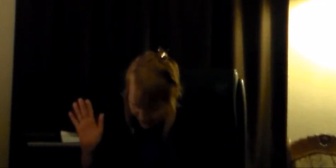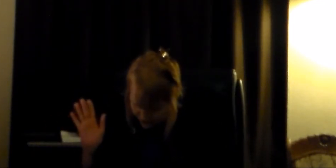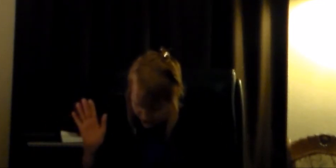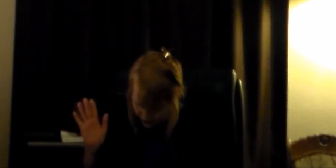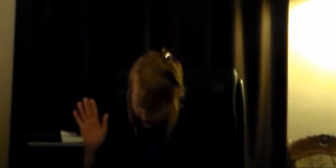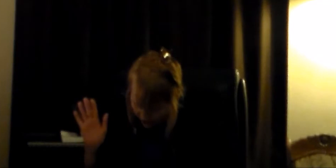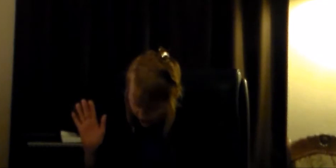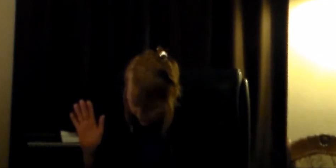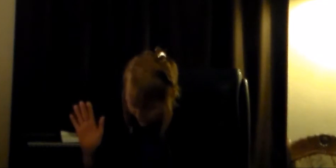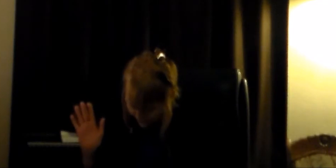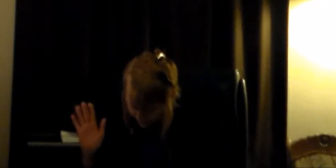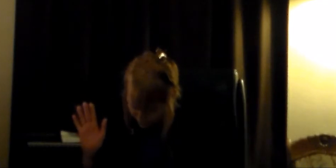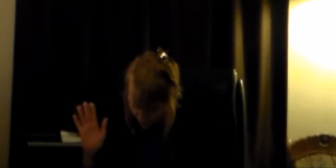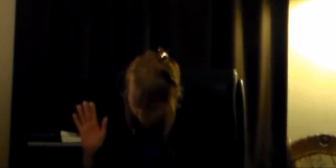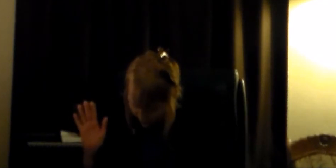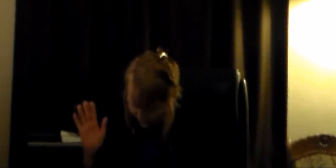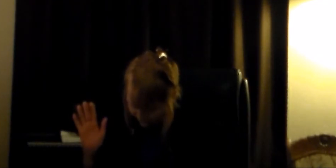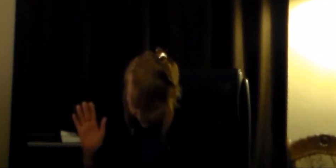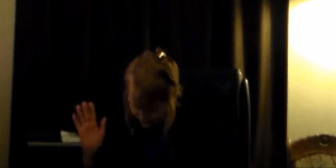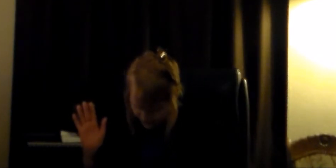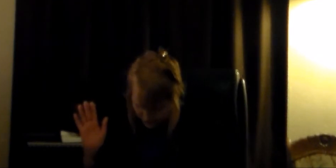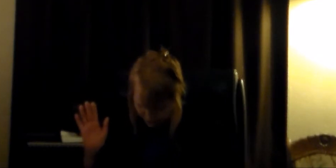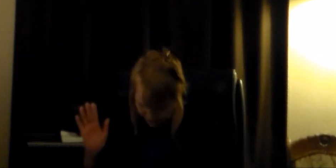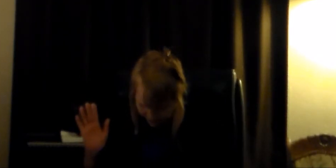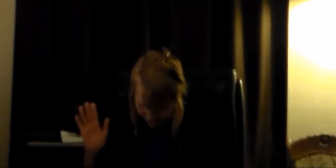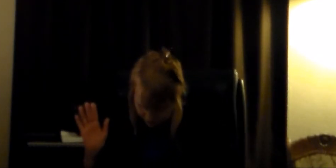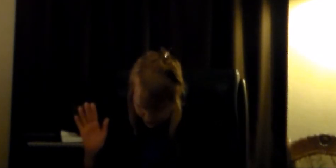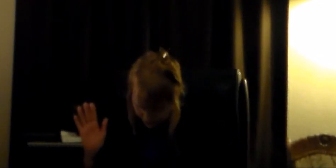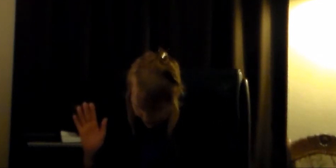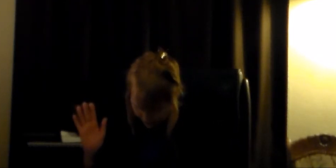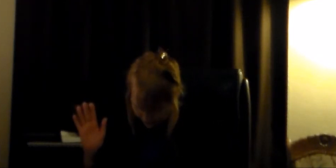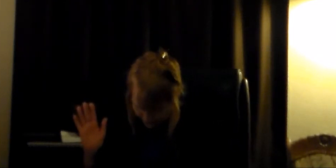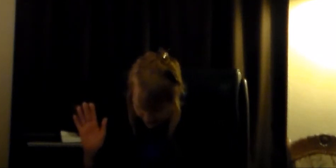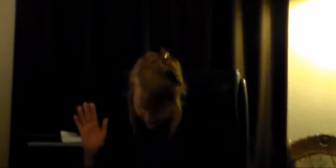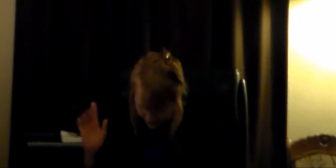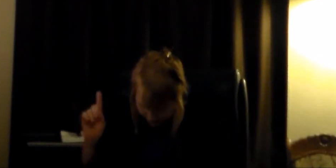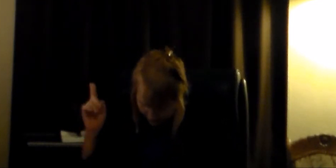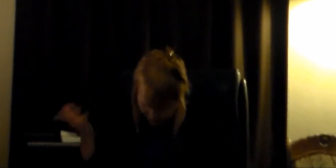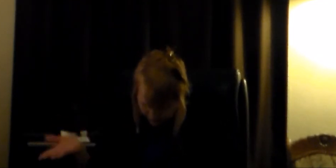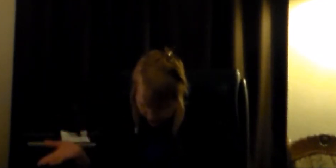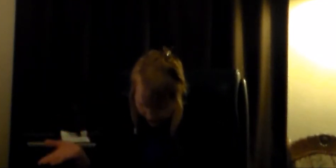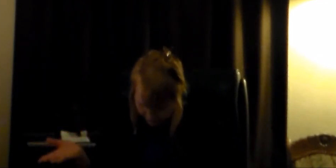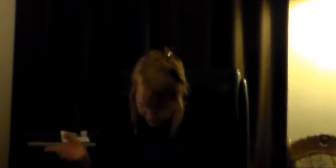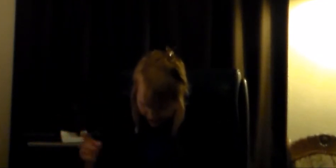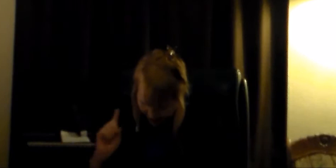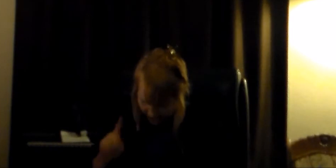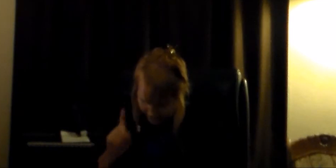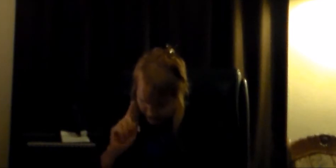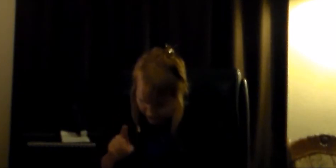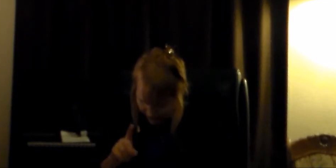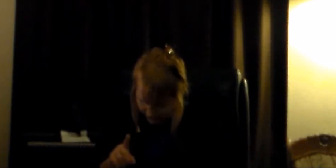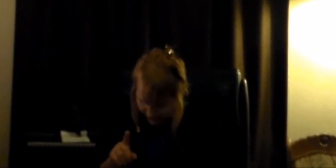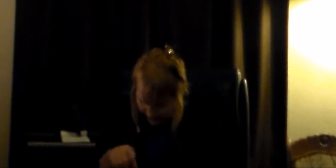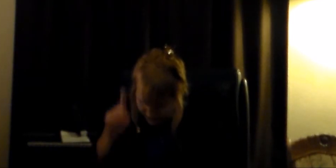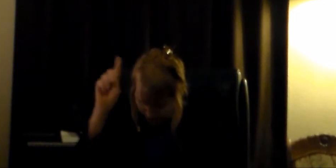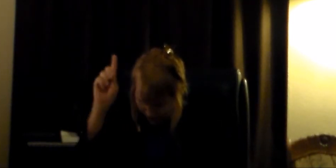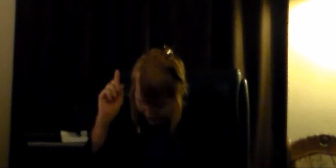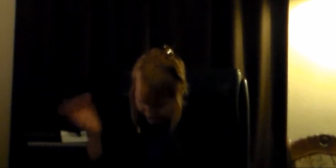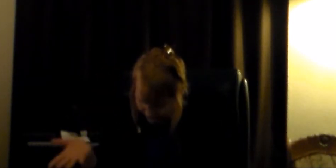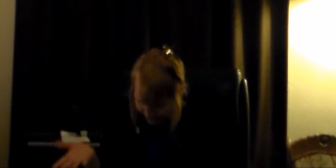asked, you know that the Pharisees were offended when they heard this. He replied, every plant that my heavenly